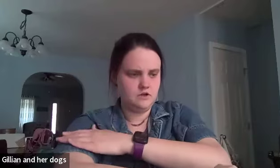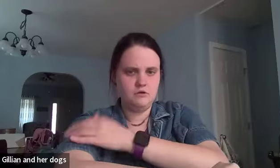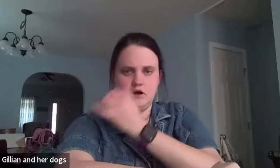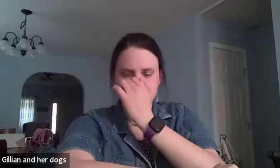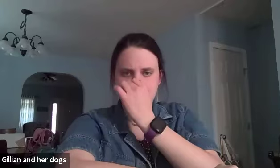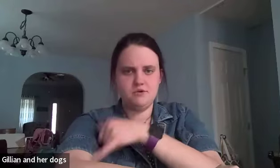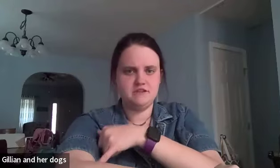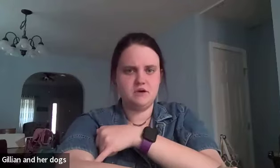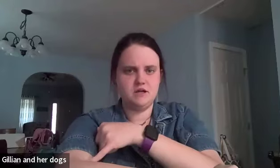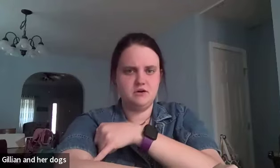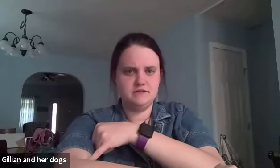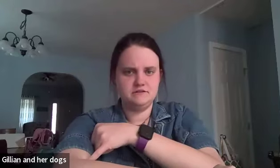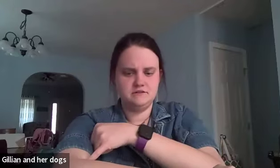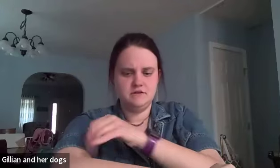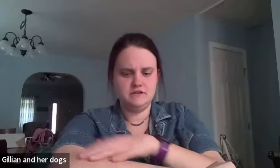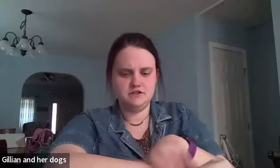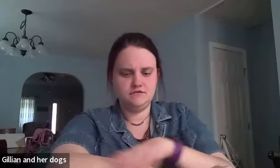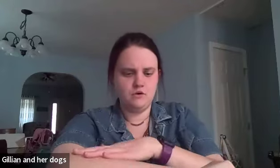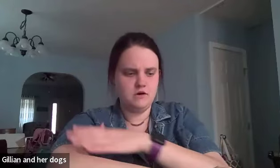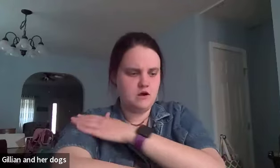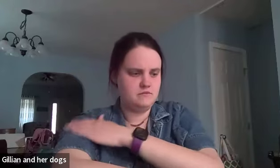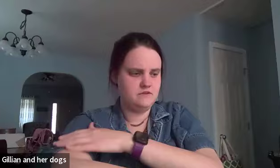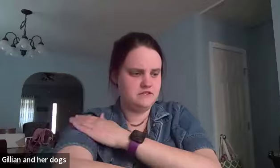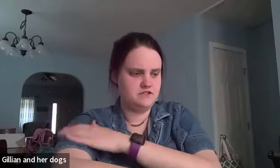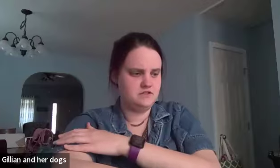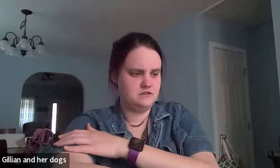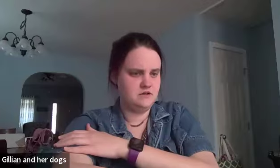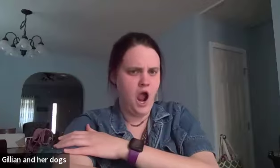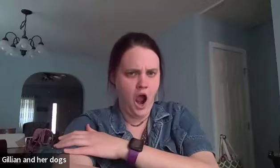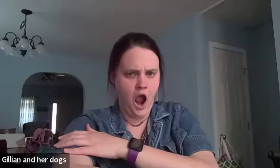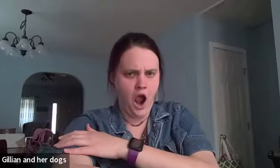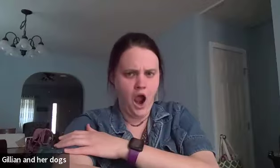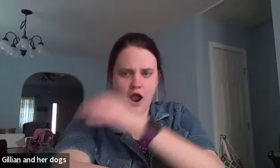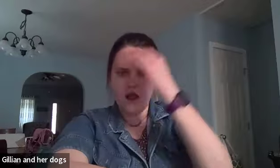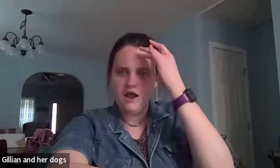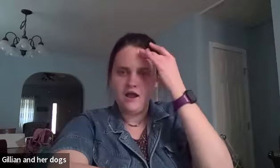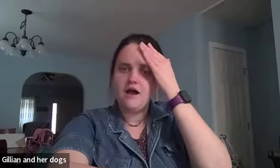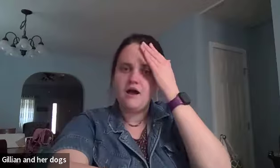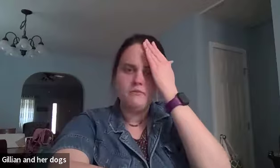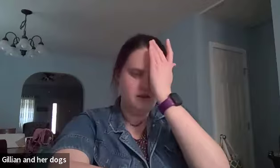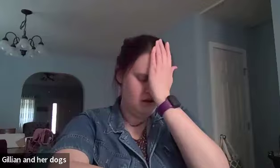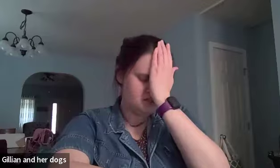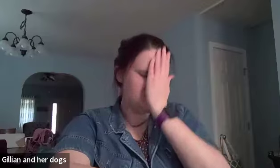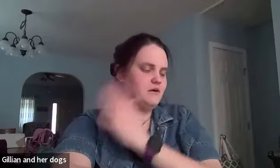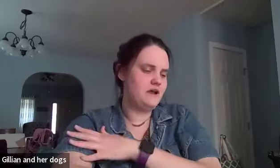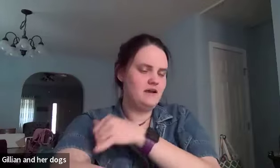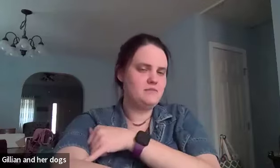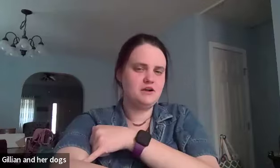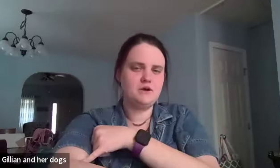oh gosh, I can't remember what this body part is. This is your forearm. This is your, oh my gosh. Okay, I'm not gonna worry